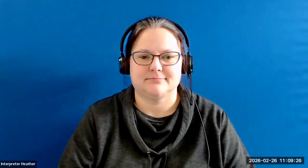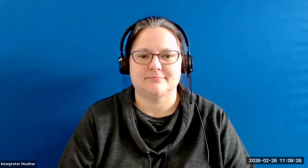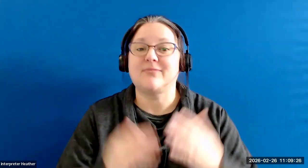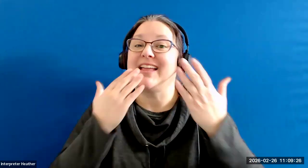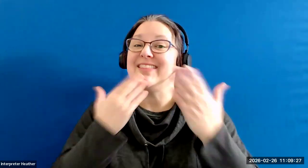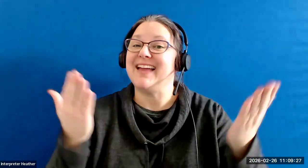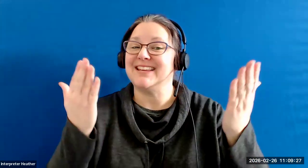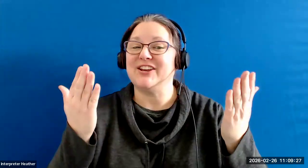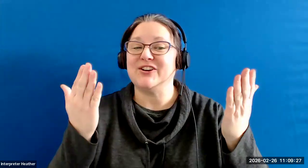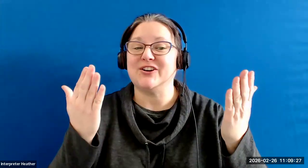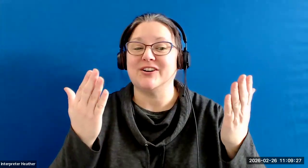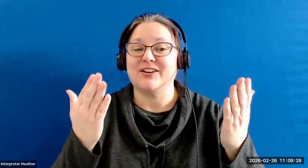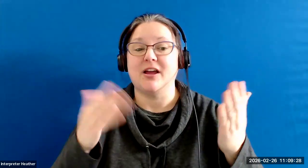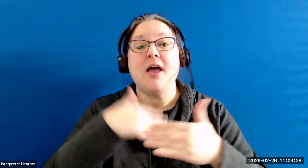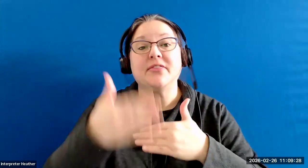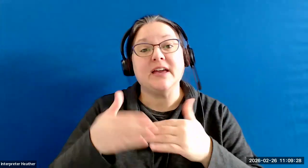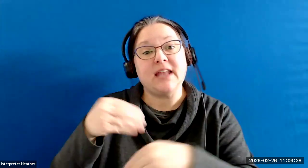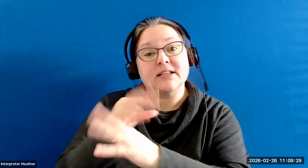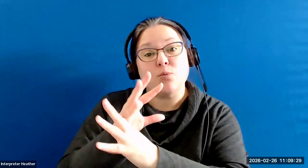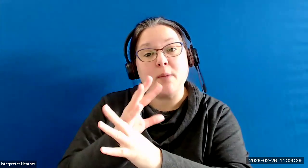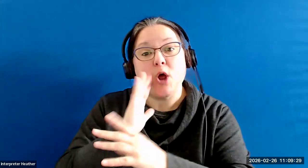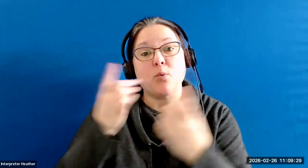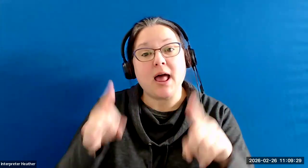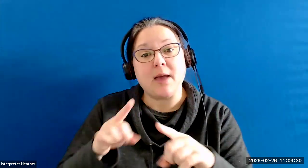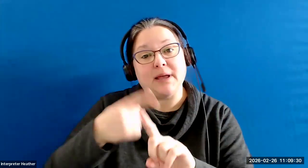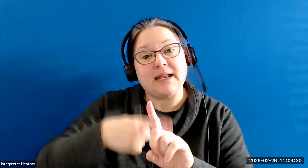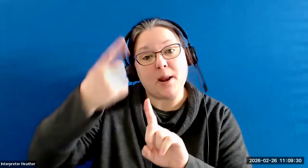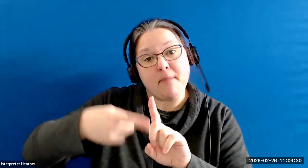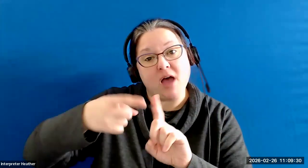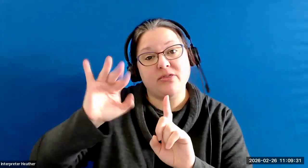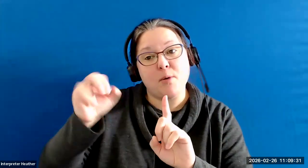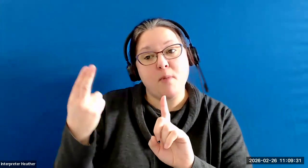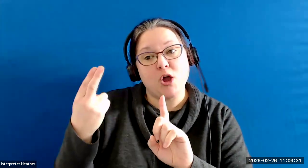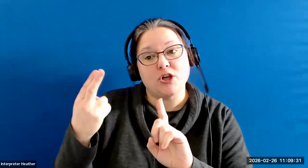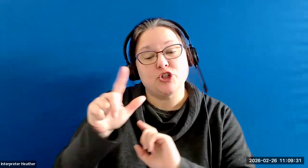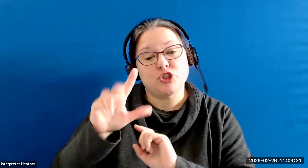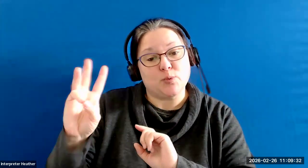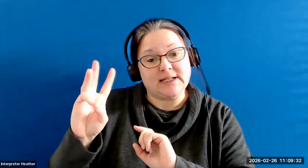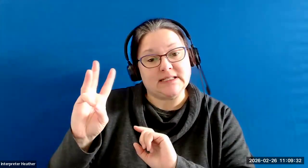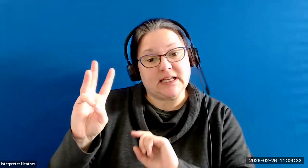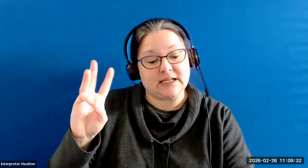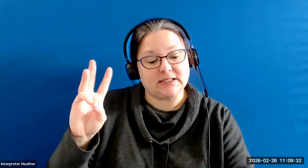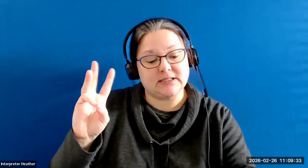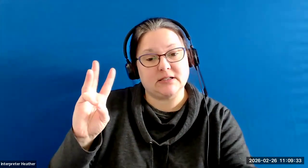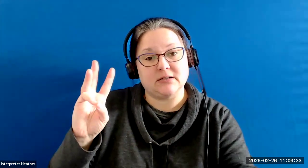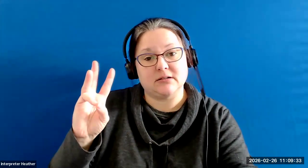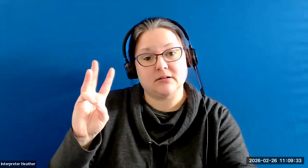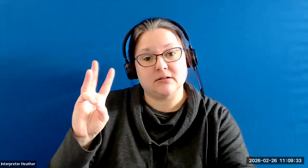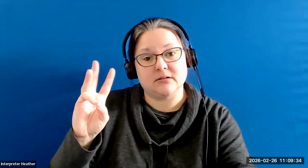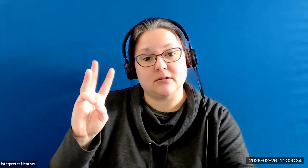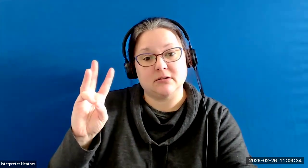Thanks, y'all. Our next webinar will be in 1 month on March 26th.